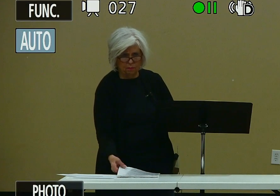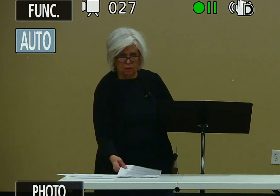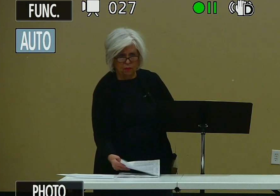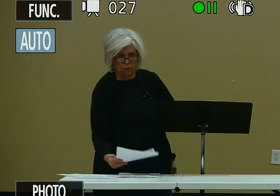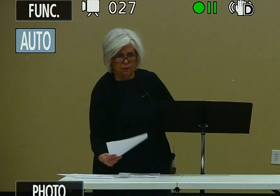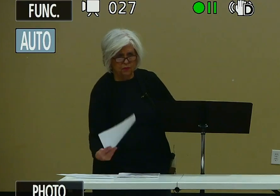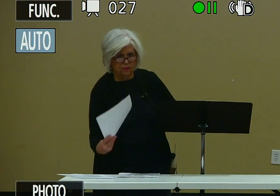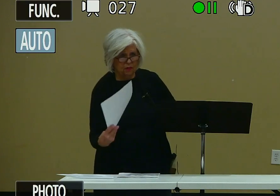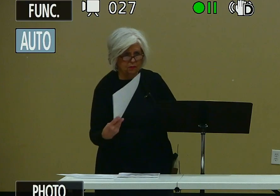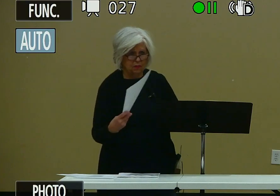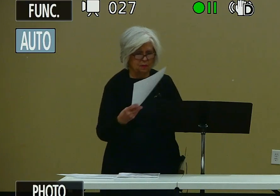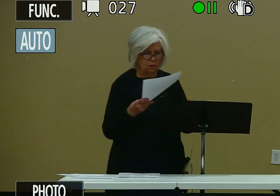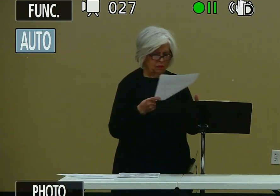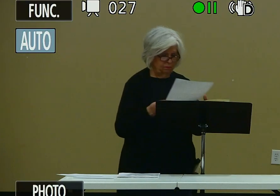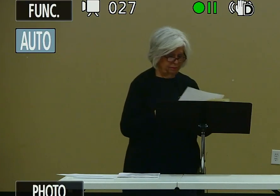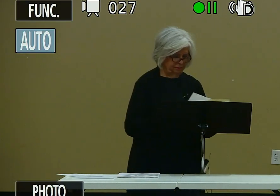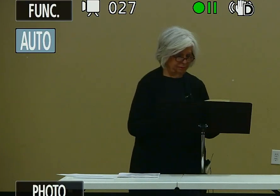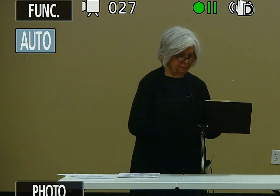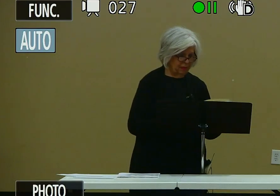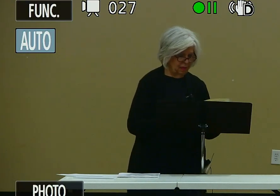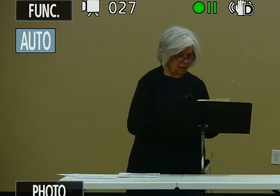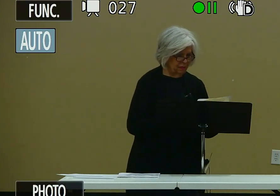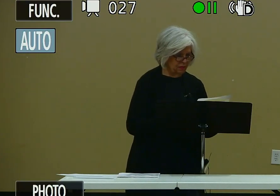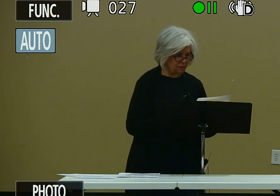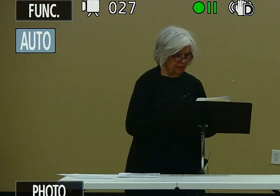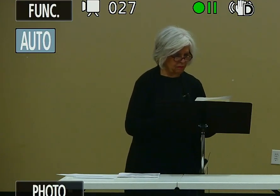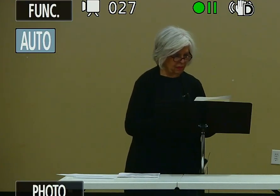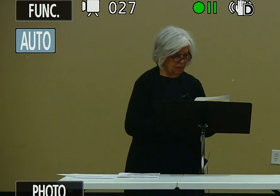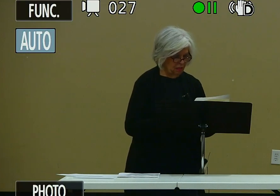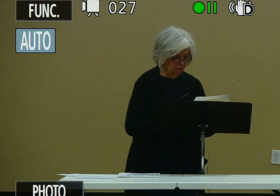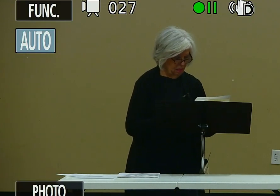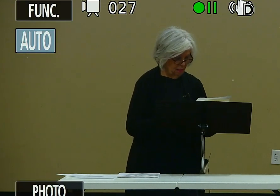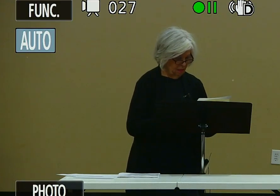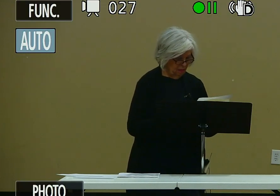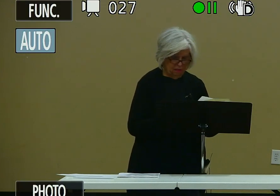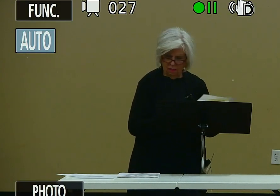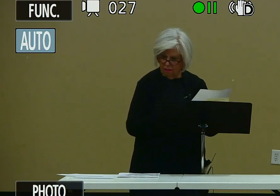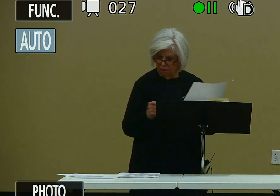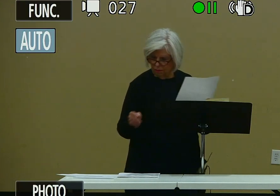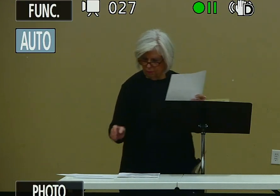all the words to the songs anymore. Let's see if I can find it here. No, wrong page.